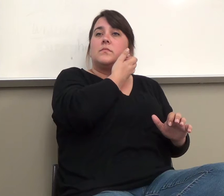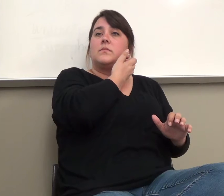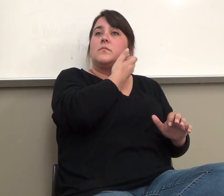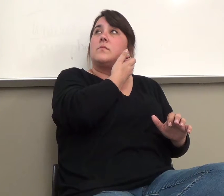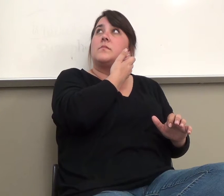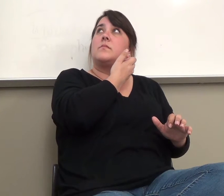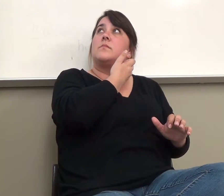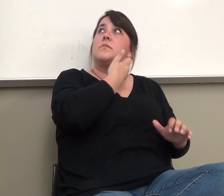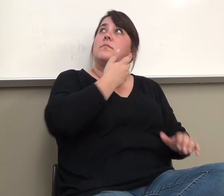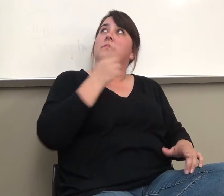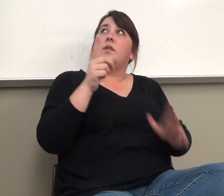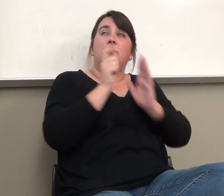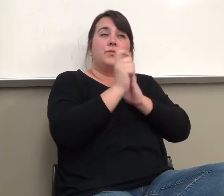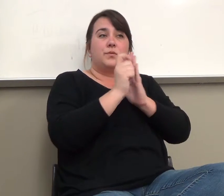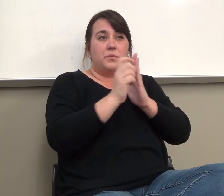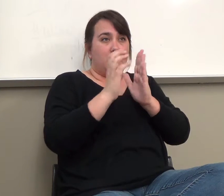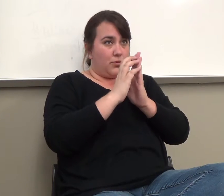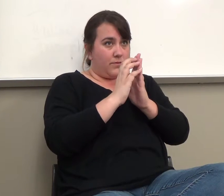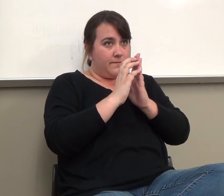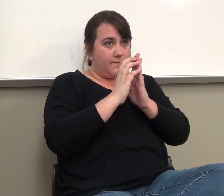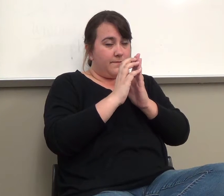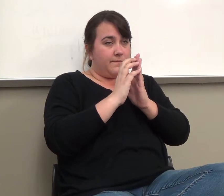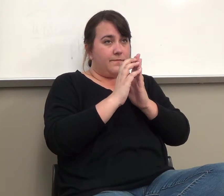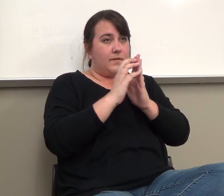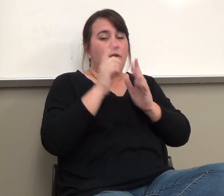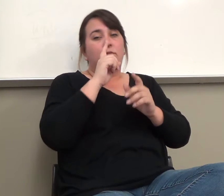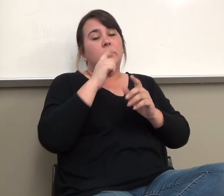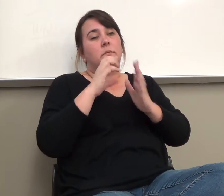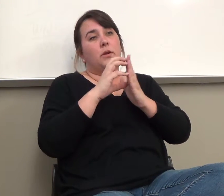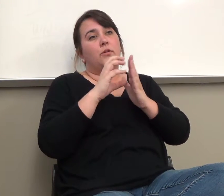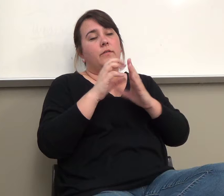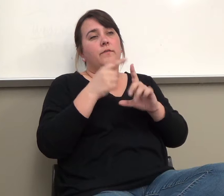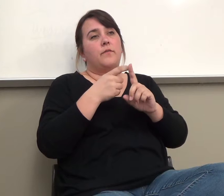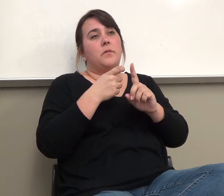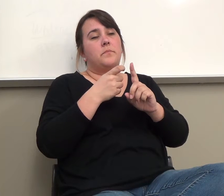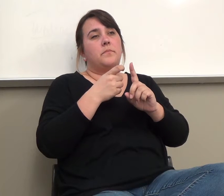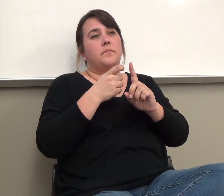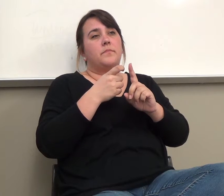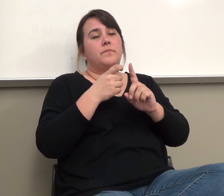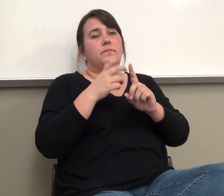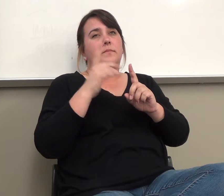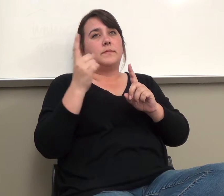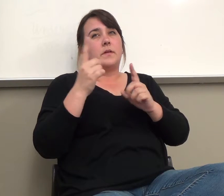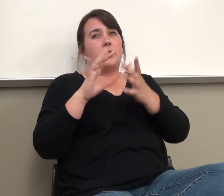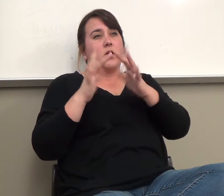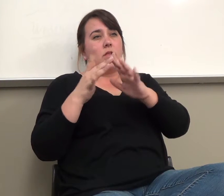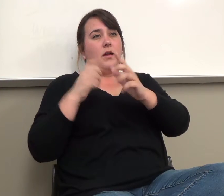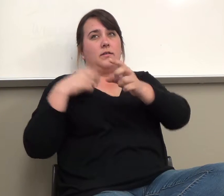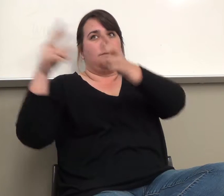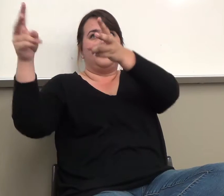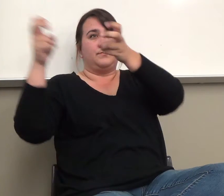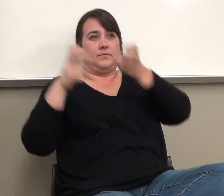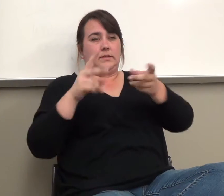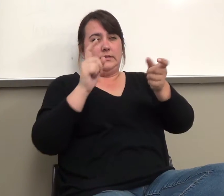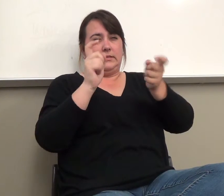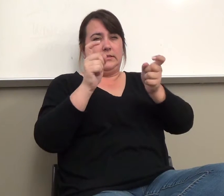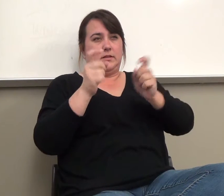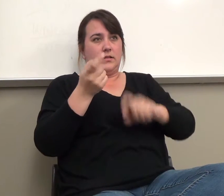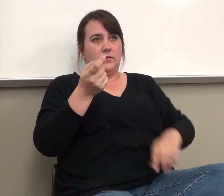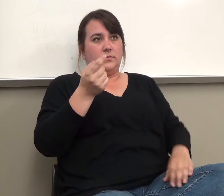I've written a little paragraph. In fact, I took this out of something on the internet. And I have